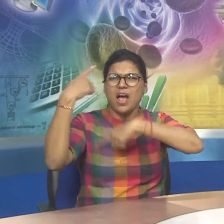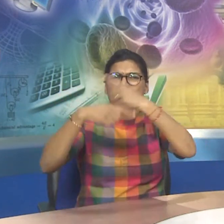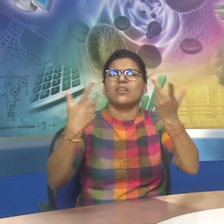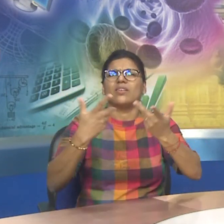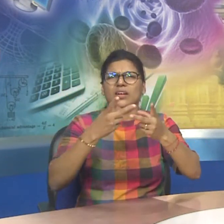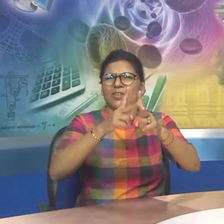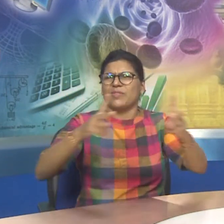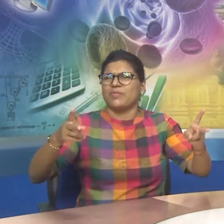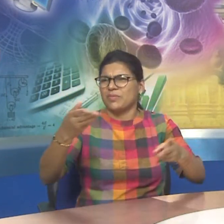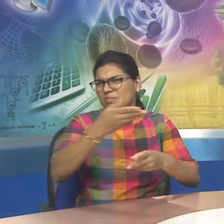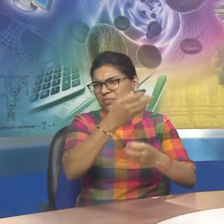Factories.